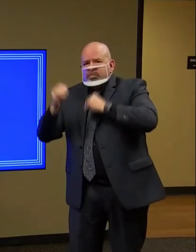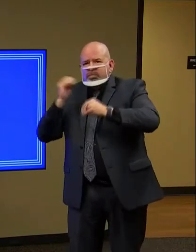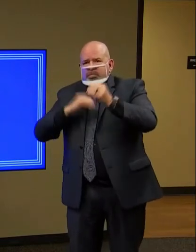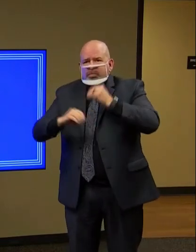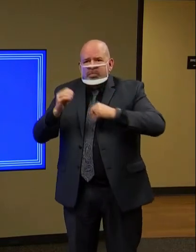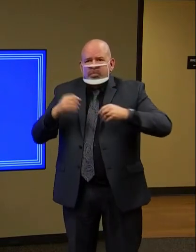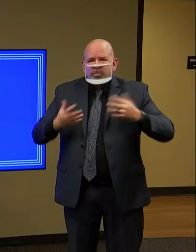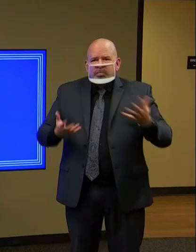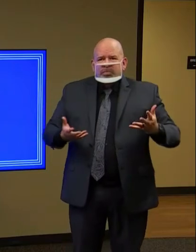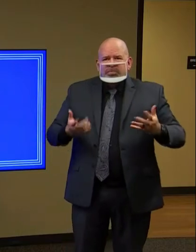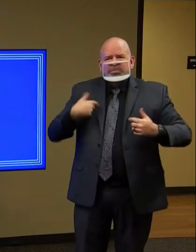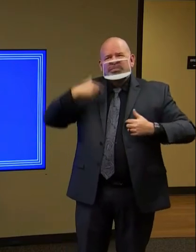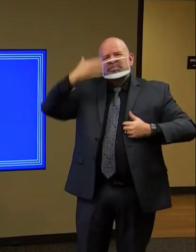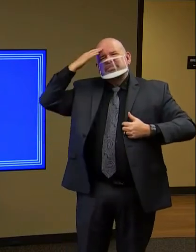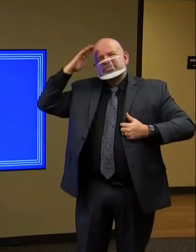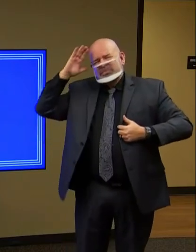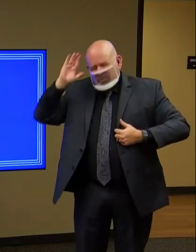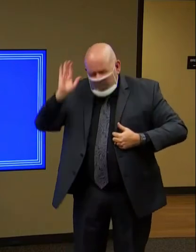be